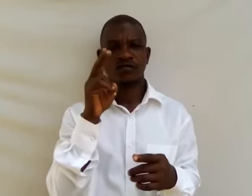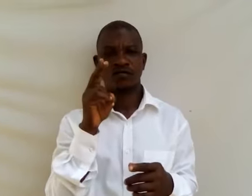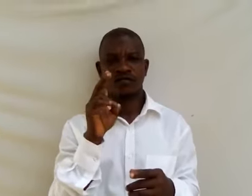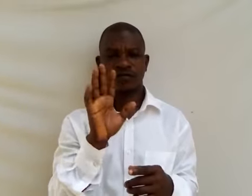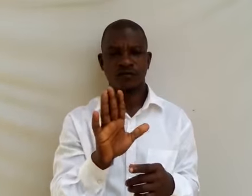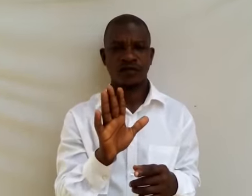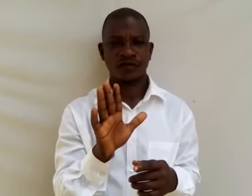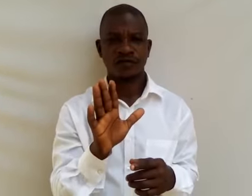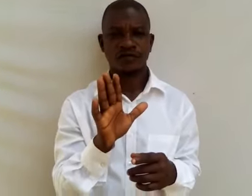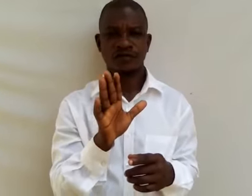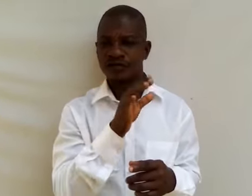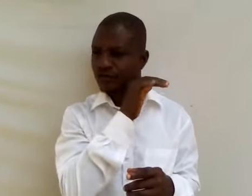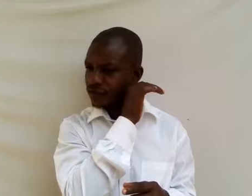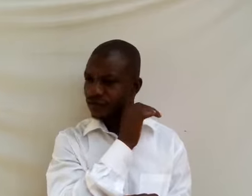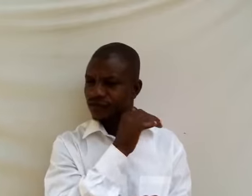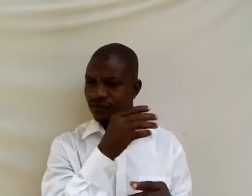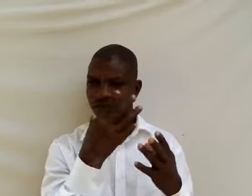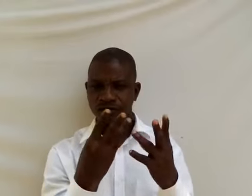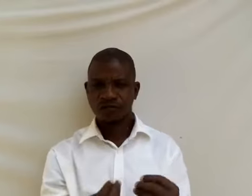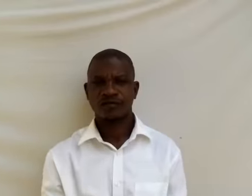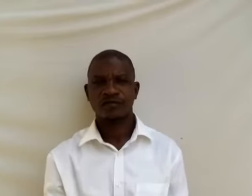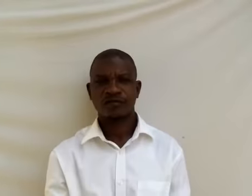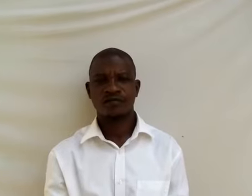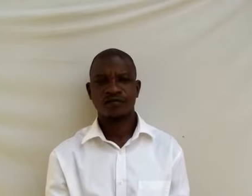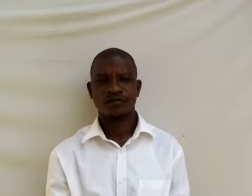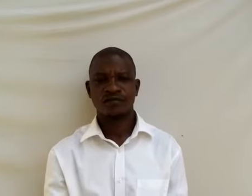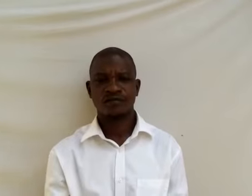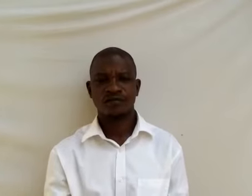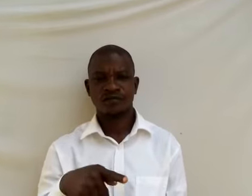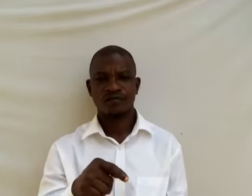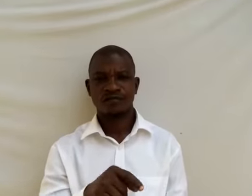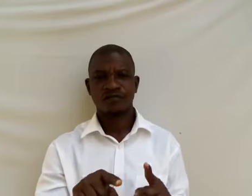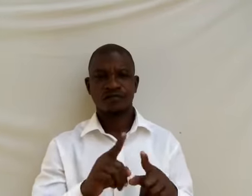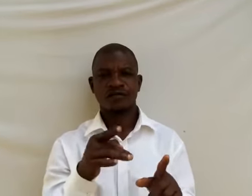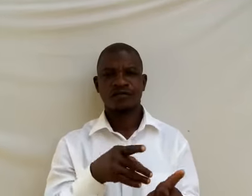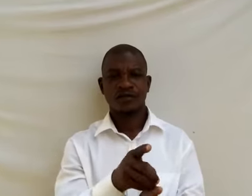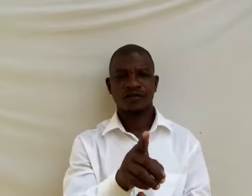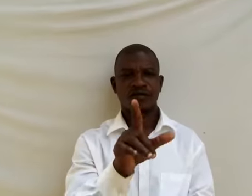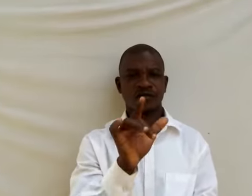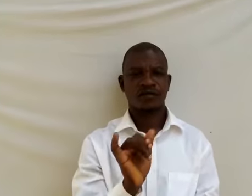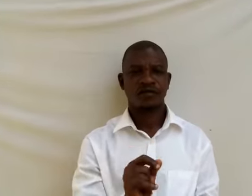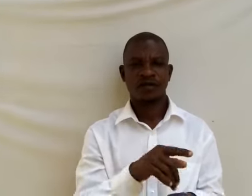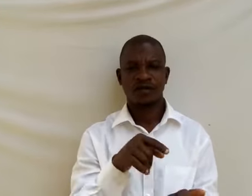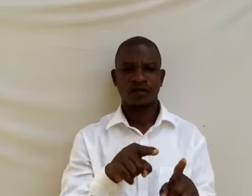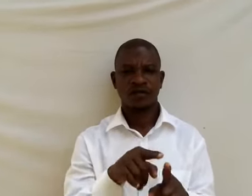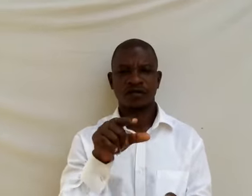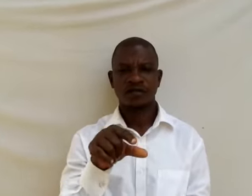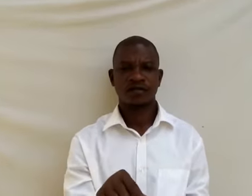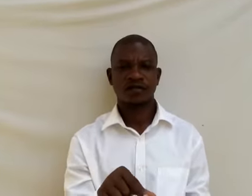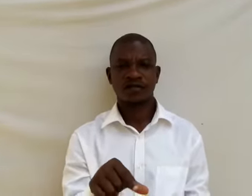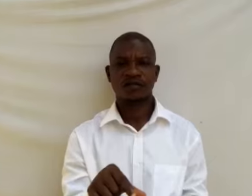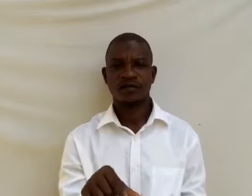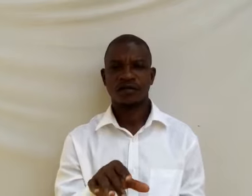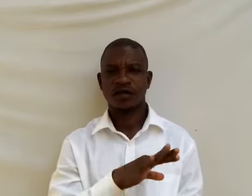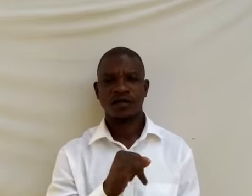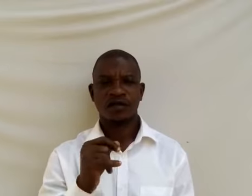5. Solution. P varies directly as Q and